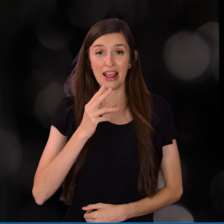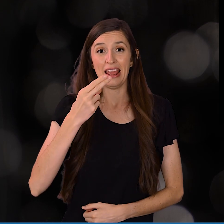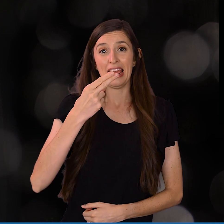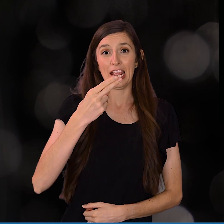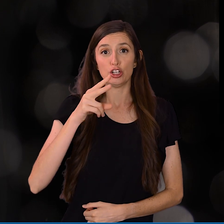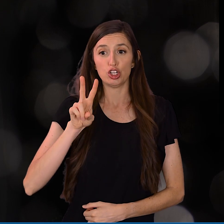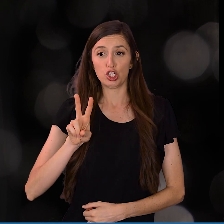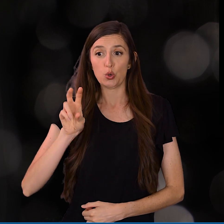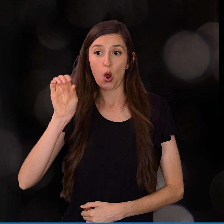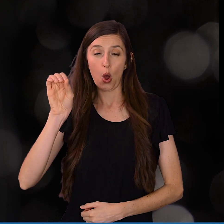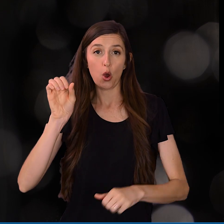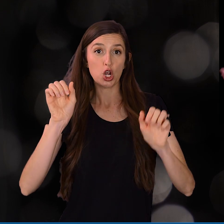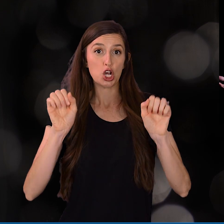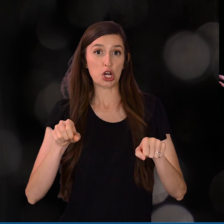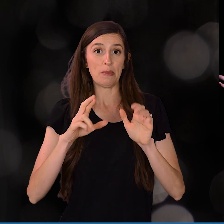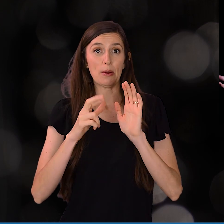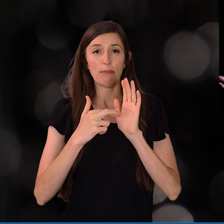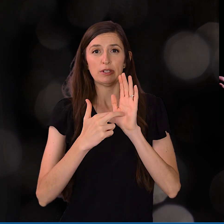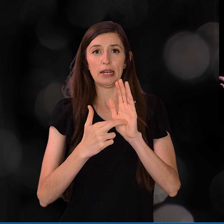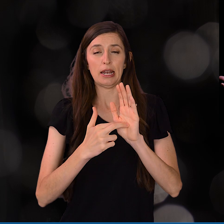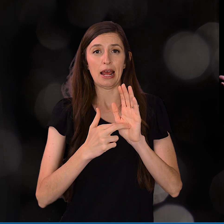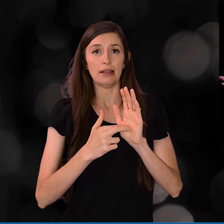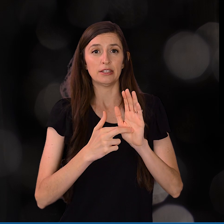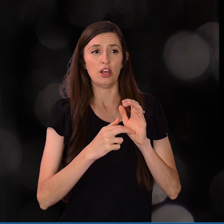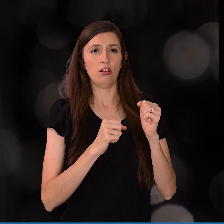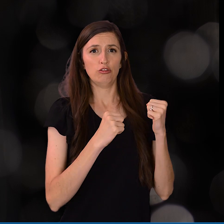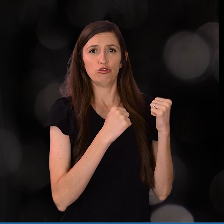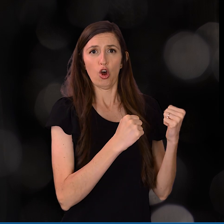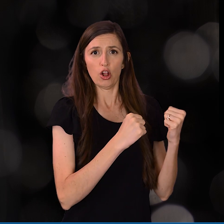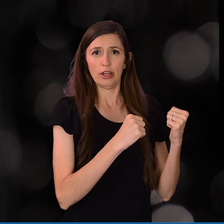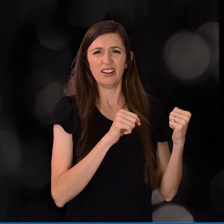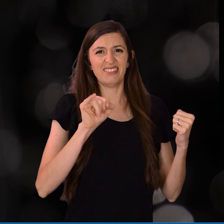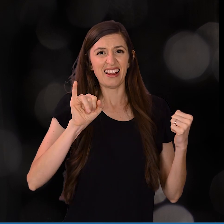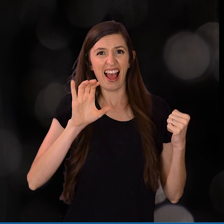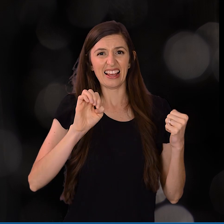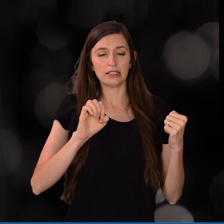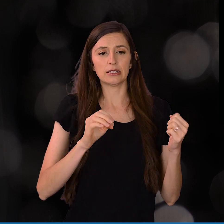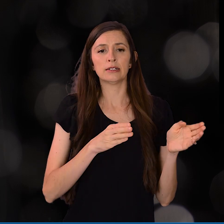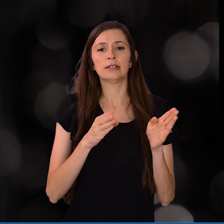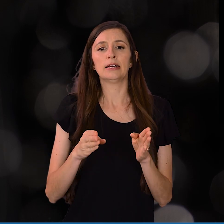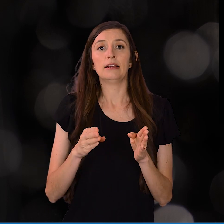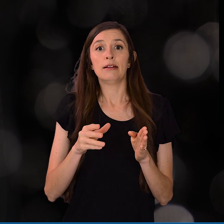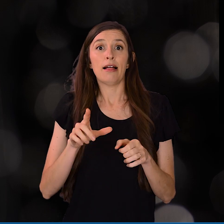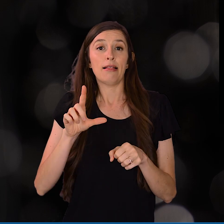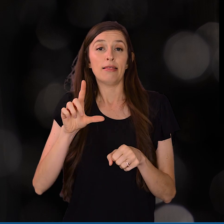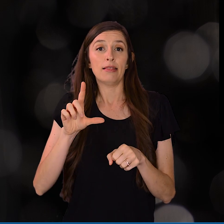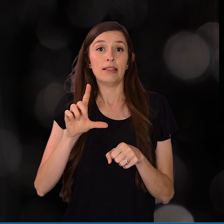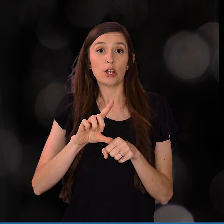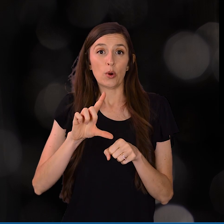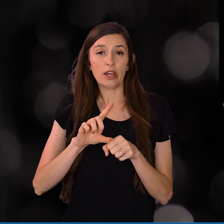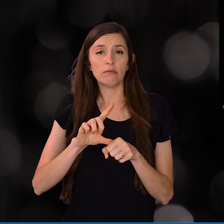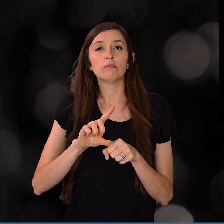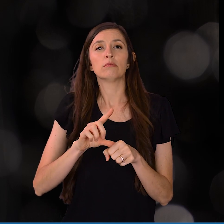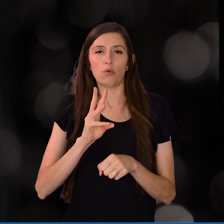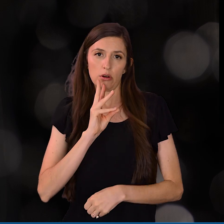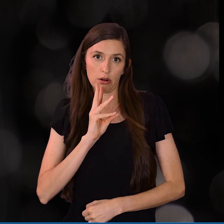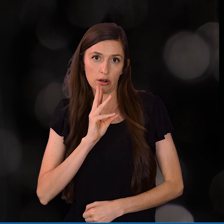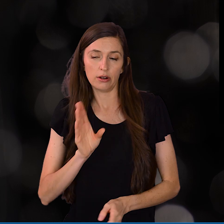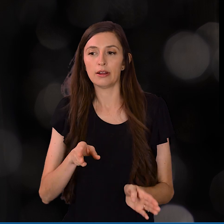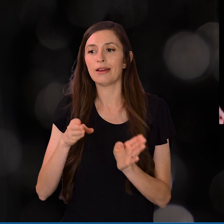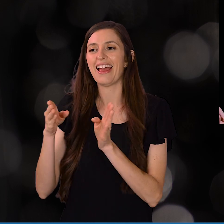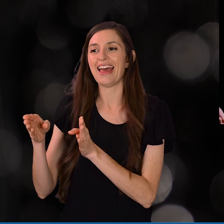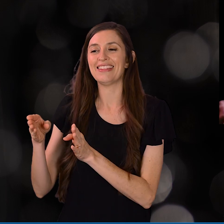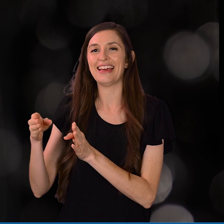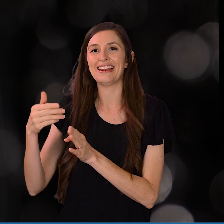form, H2O can be in the form of a solid, ice, liquid, running water, and vapor, steam. So you have three